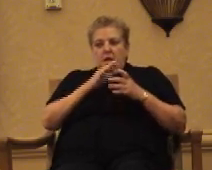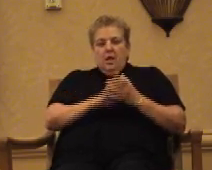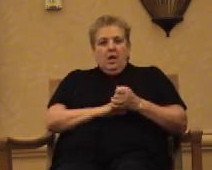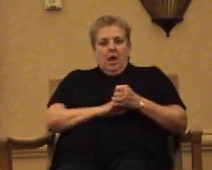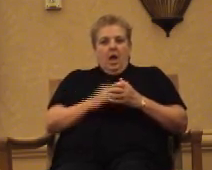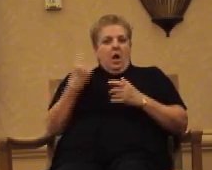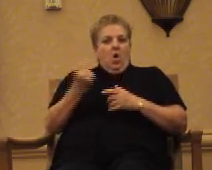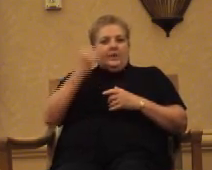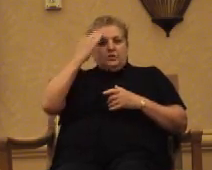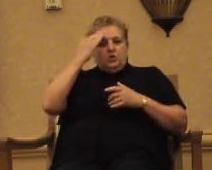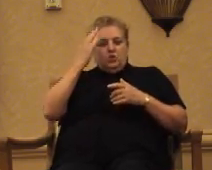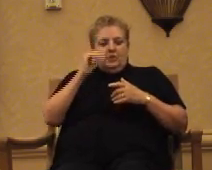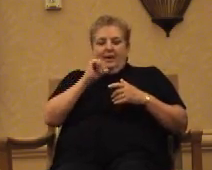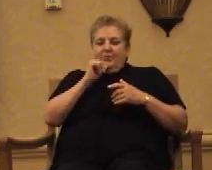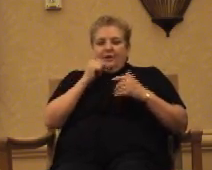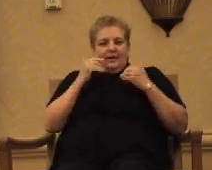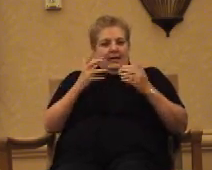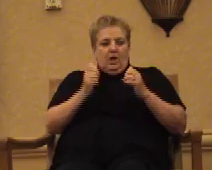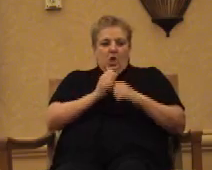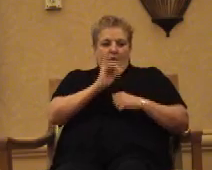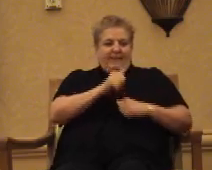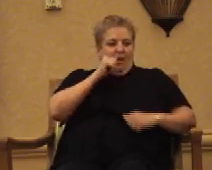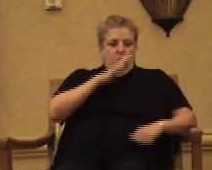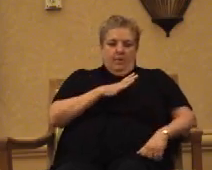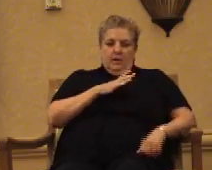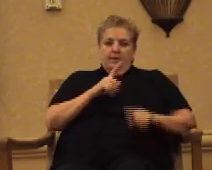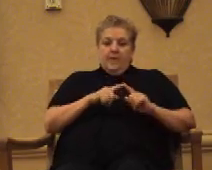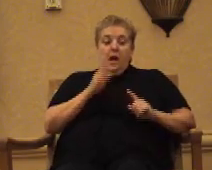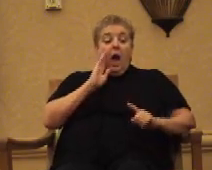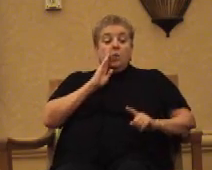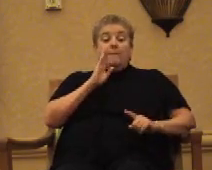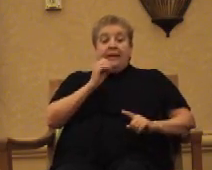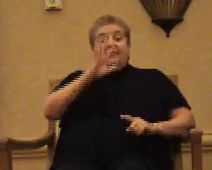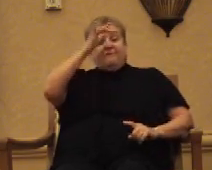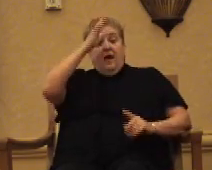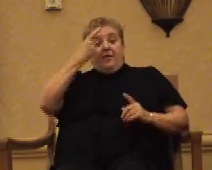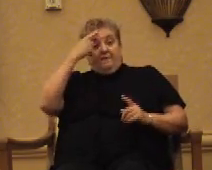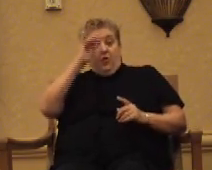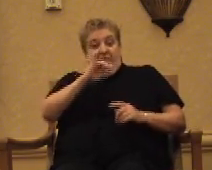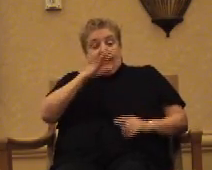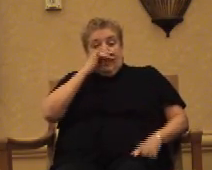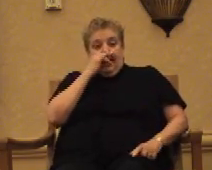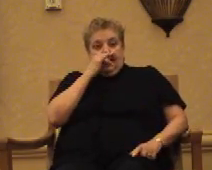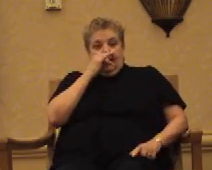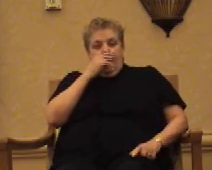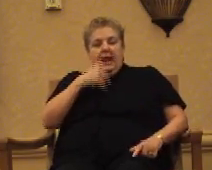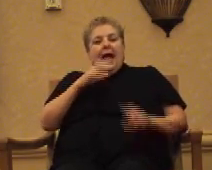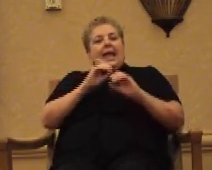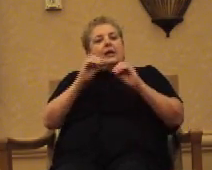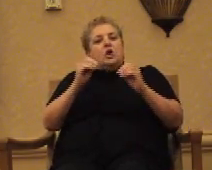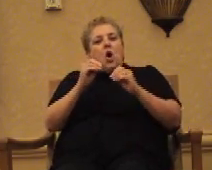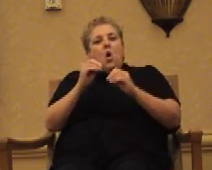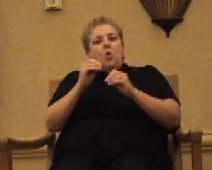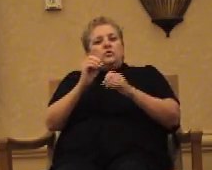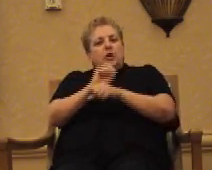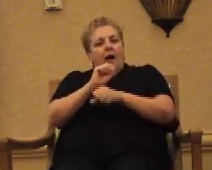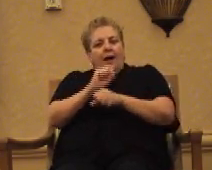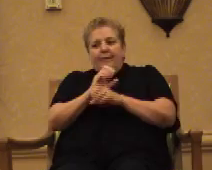knew I wasn't going to get along with this woman, but I was going to be this kid's father. And I had no income and I had no way out. And